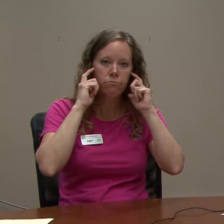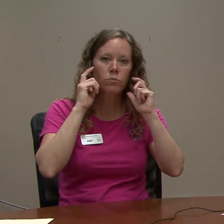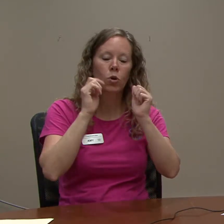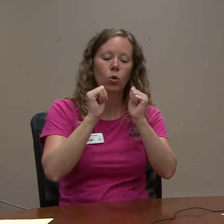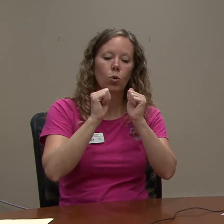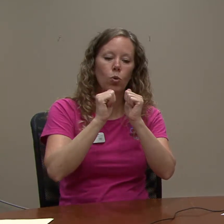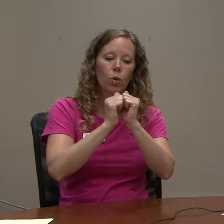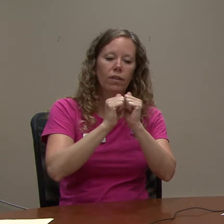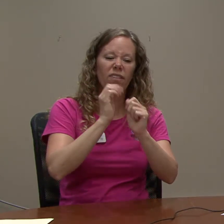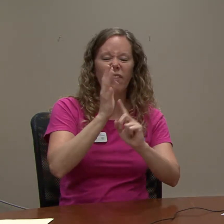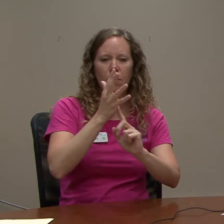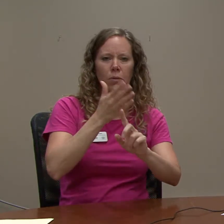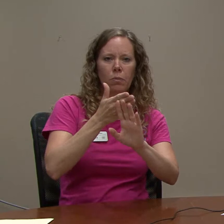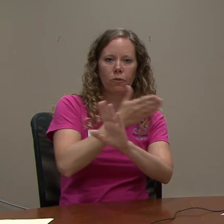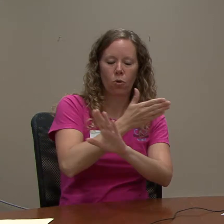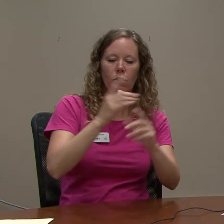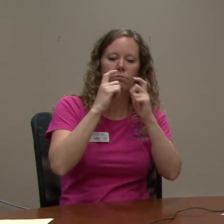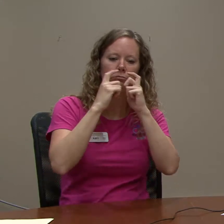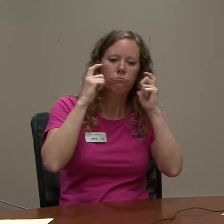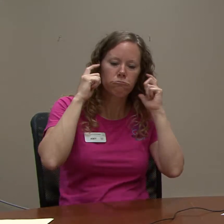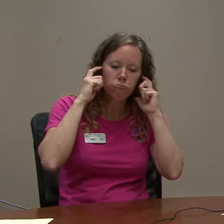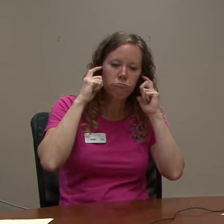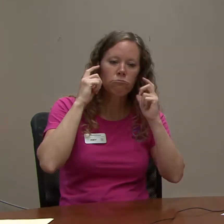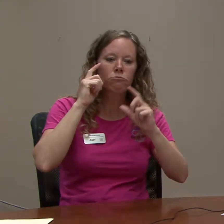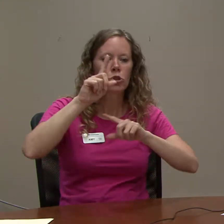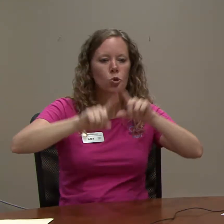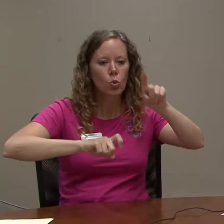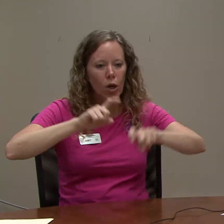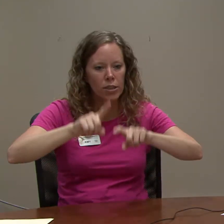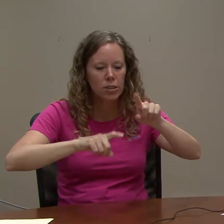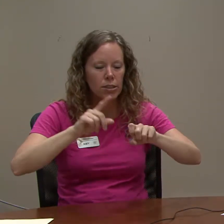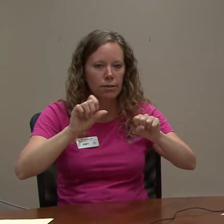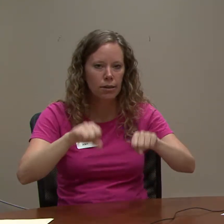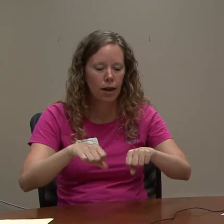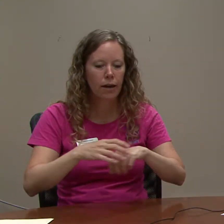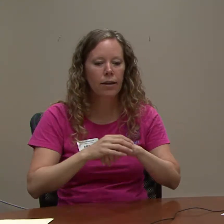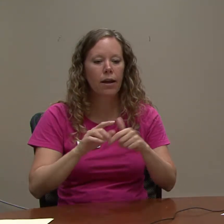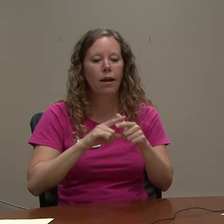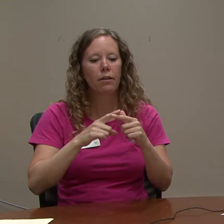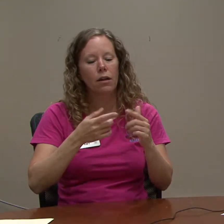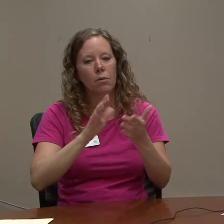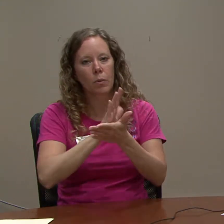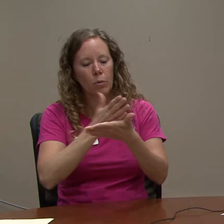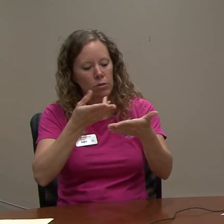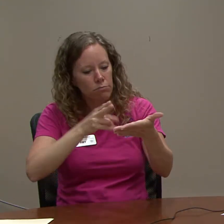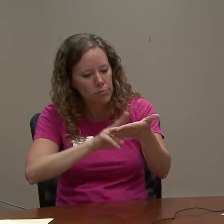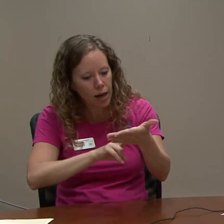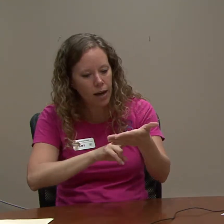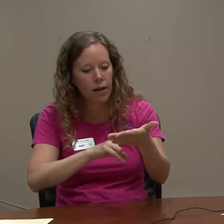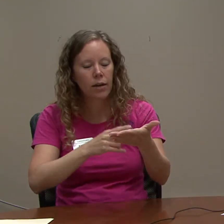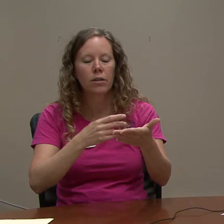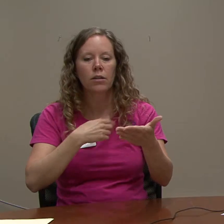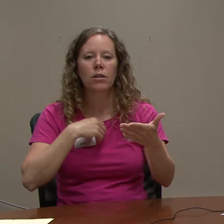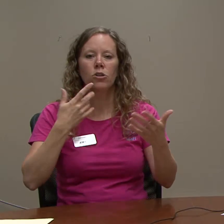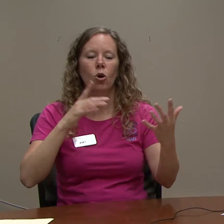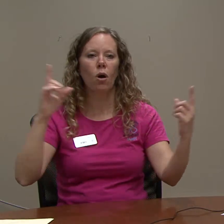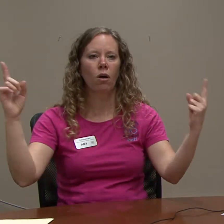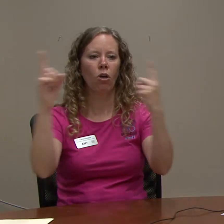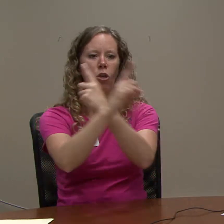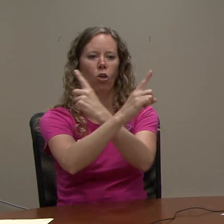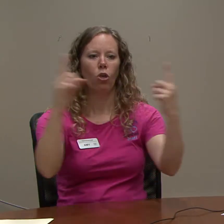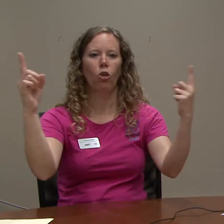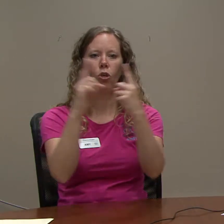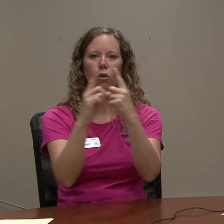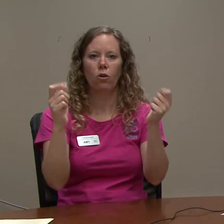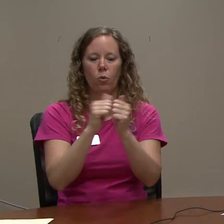your scheduled visit, so that the visitors have time to be screened and sign in, and to prevent crossing paths with other family